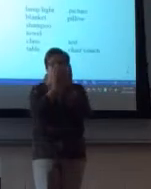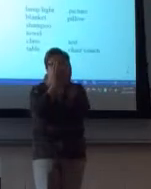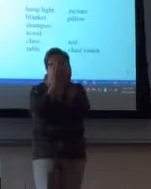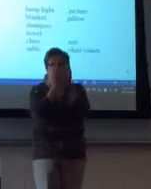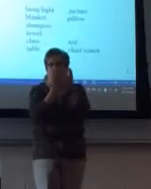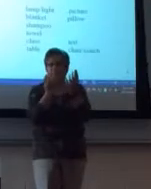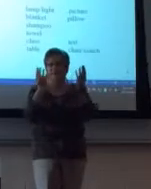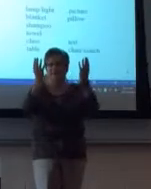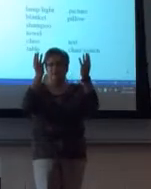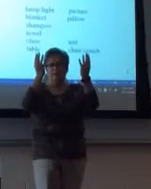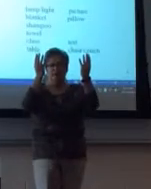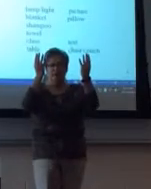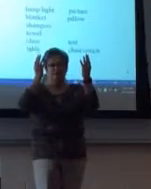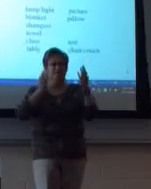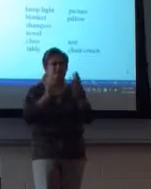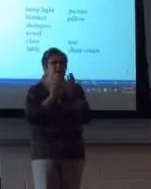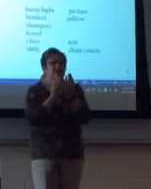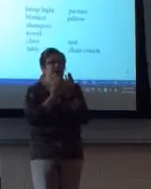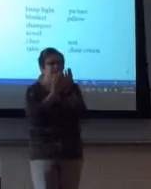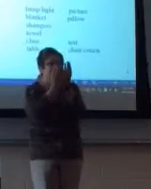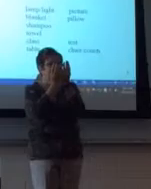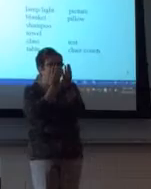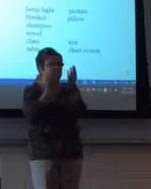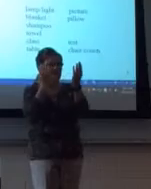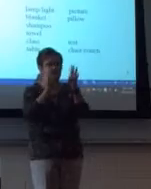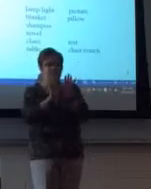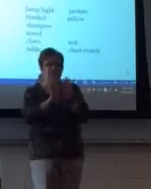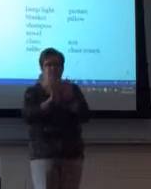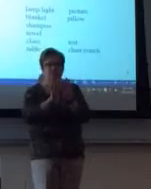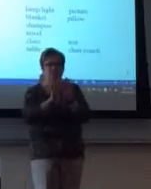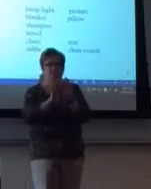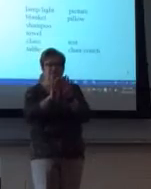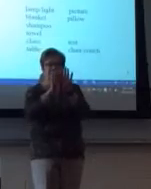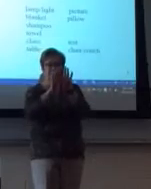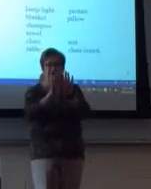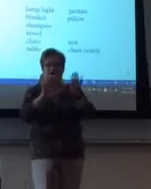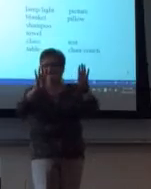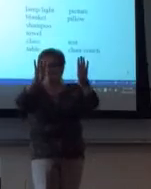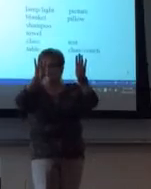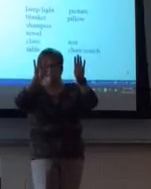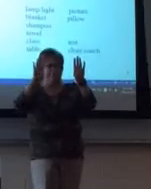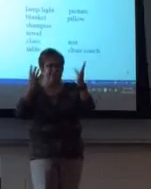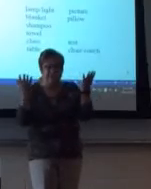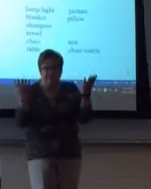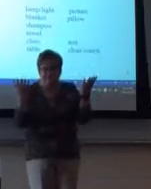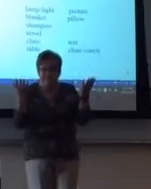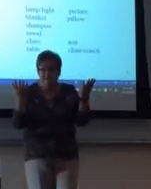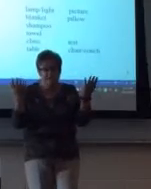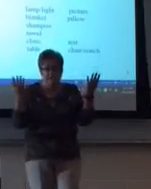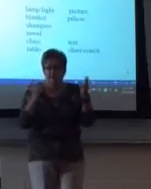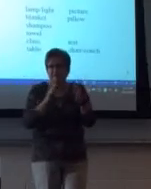It's kind of up and out. I have seen it done in books where it's like this. I don't think that's wrong. I have